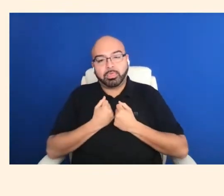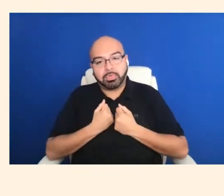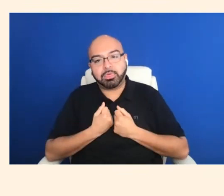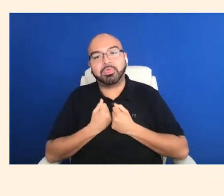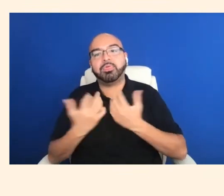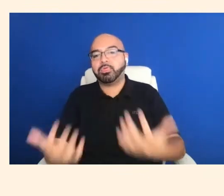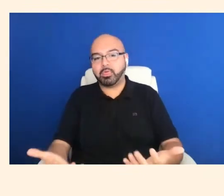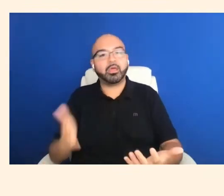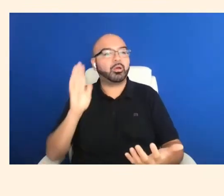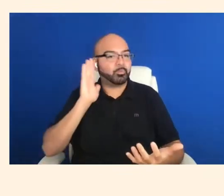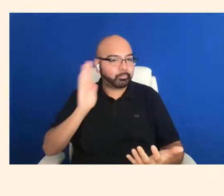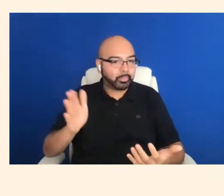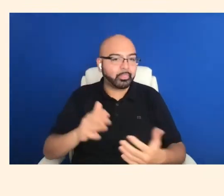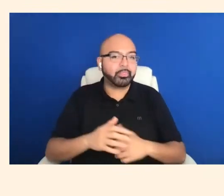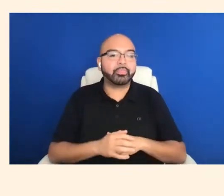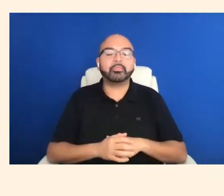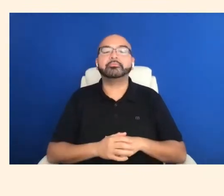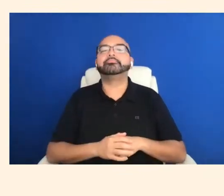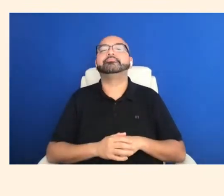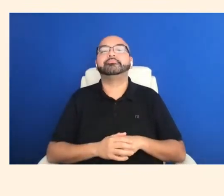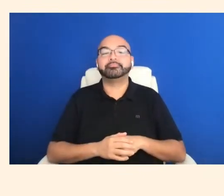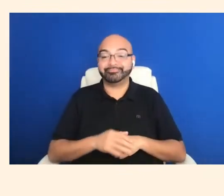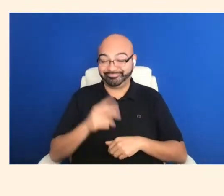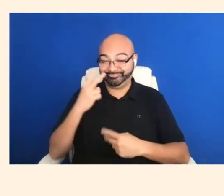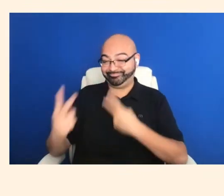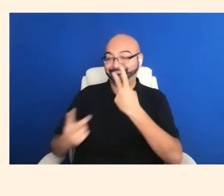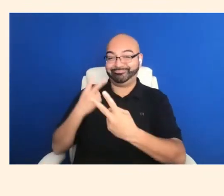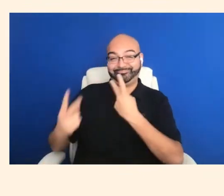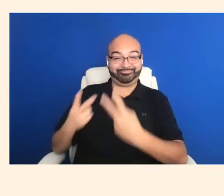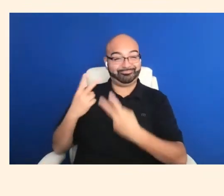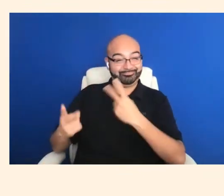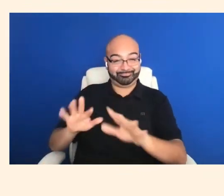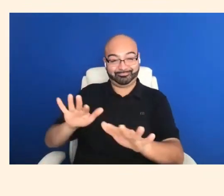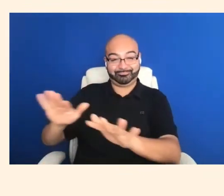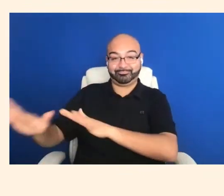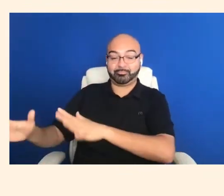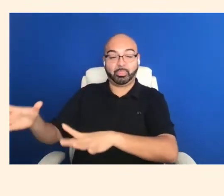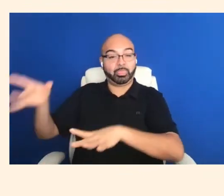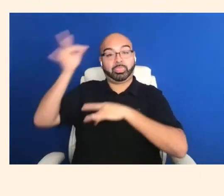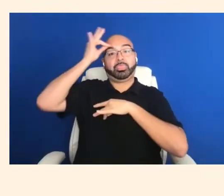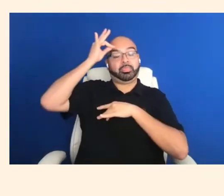You will suffer from trauma doing this work.